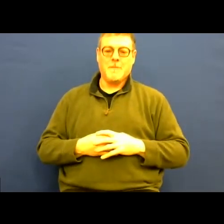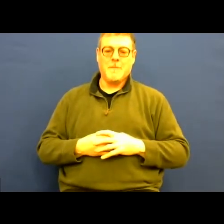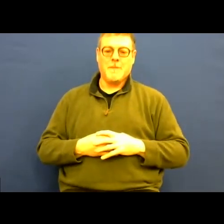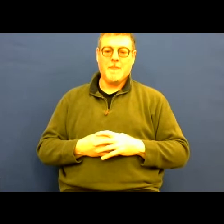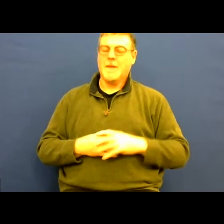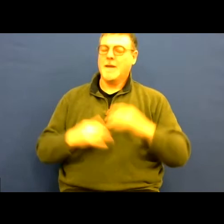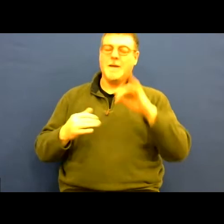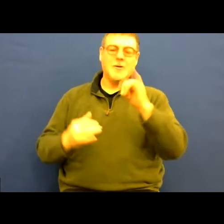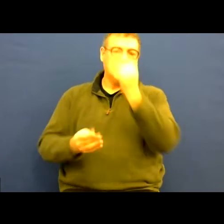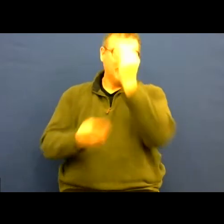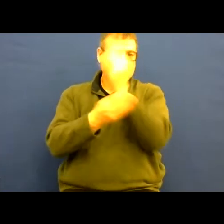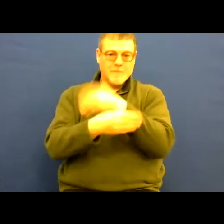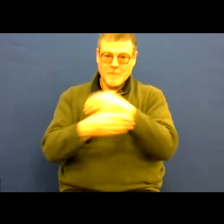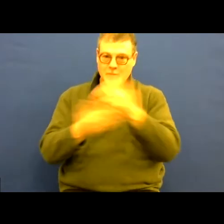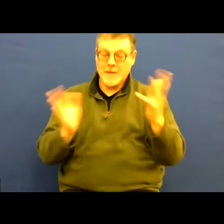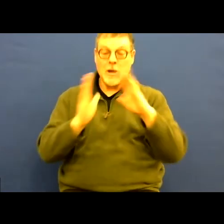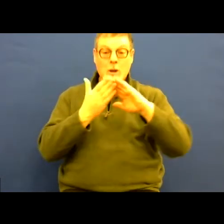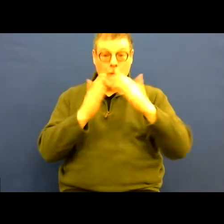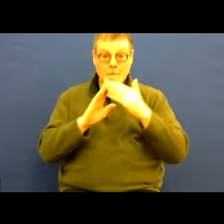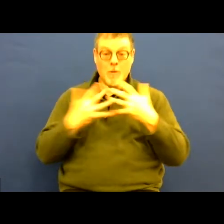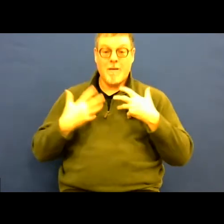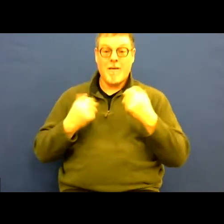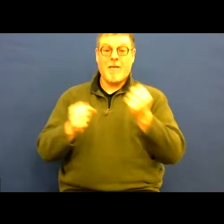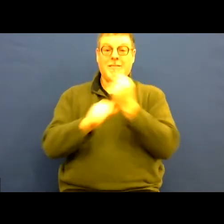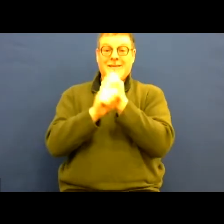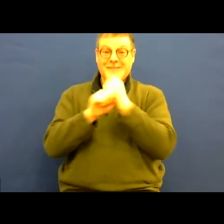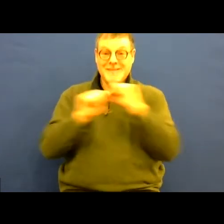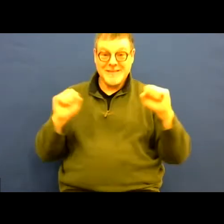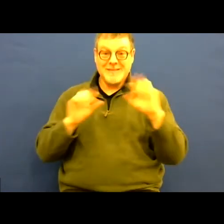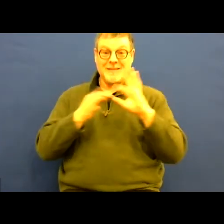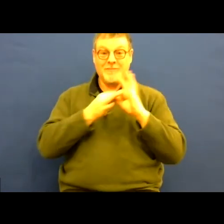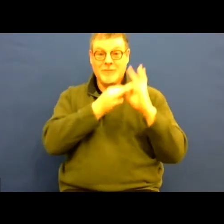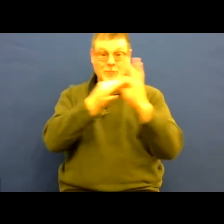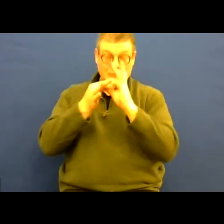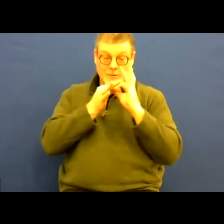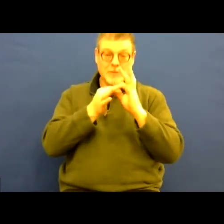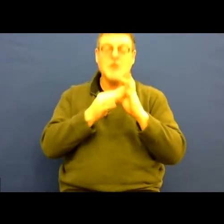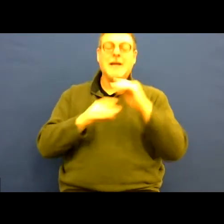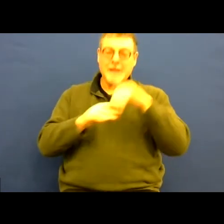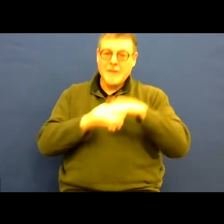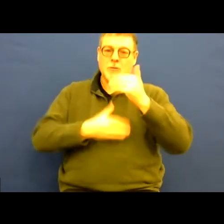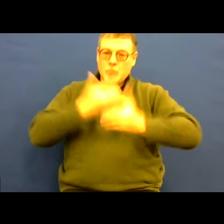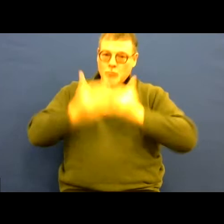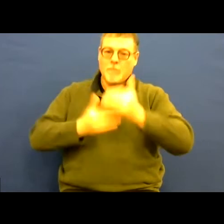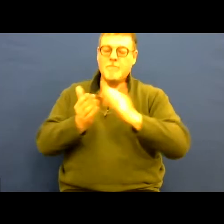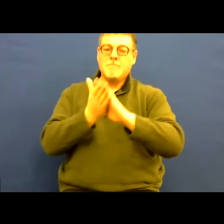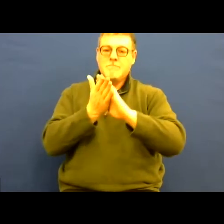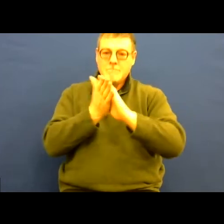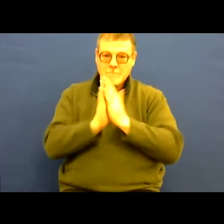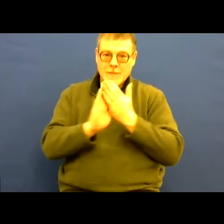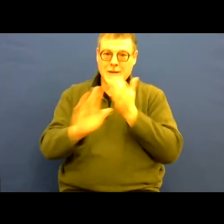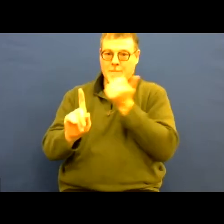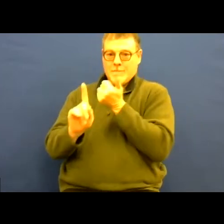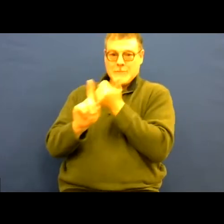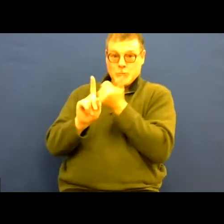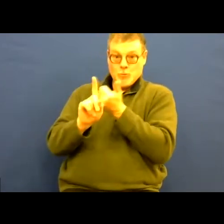I just wanted to let people know the Community Health and Safety Coalition is in the process of becoming its own